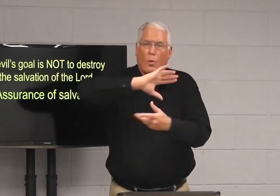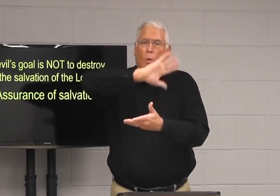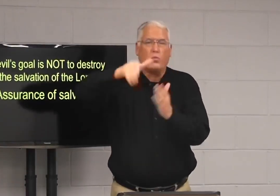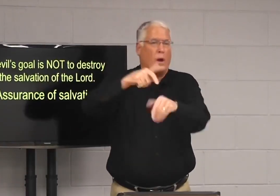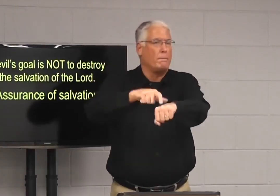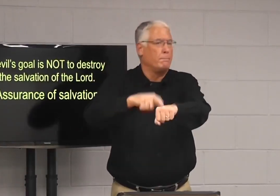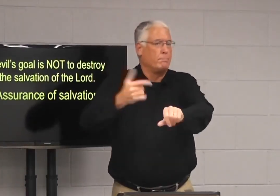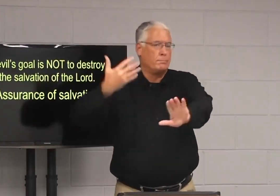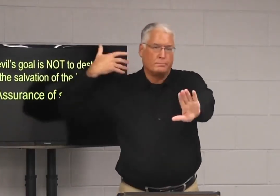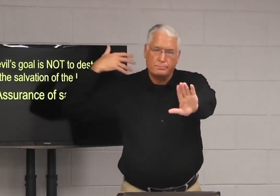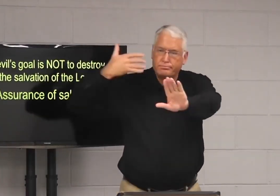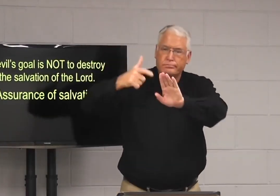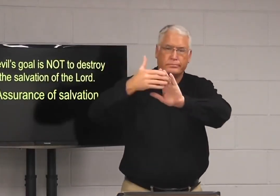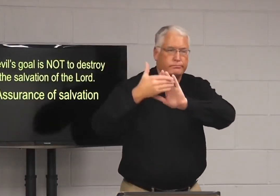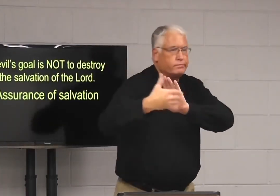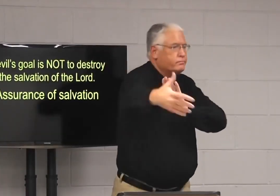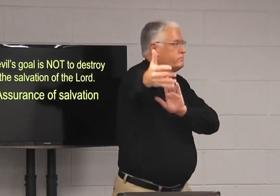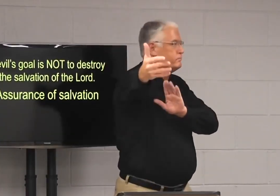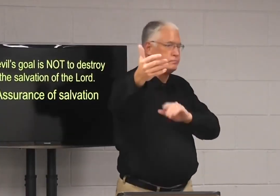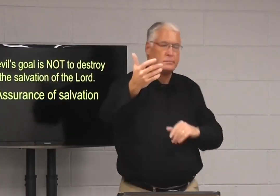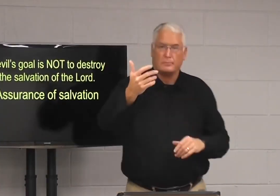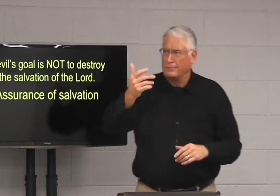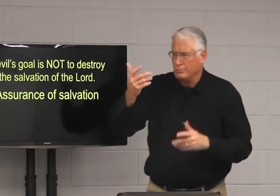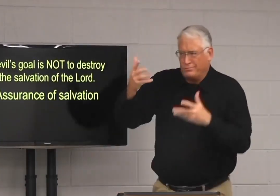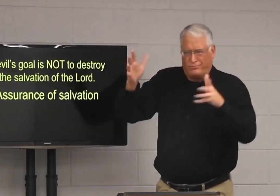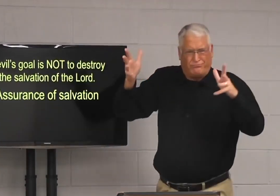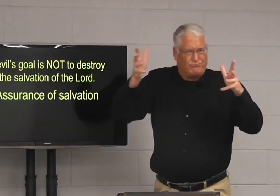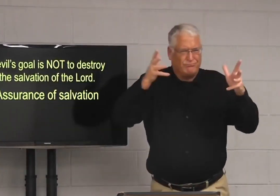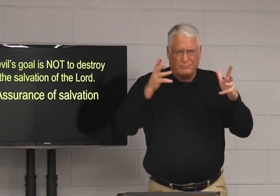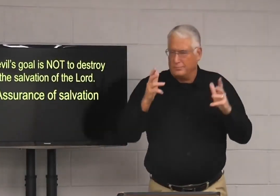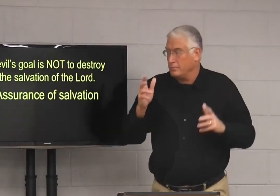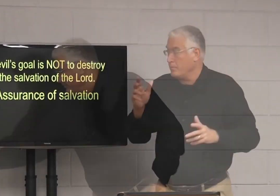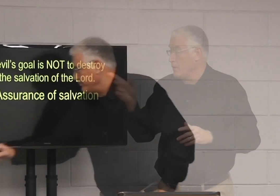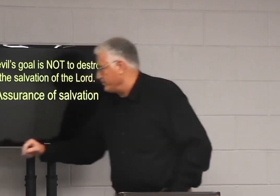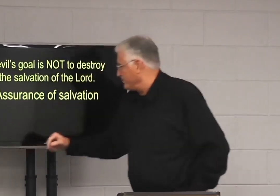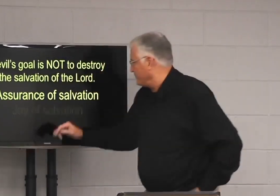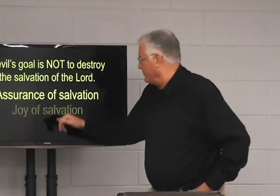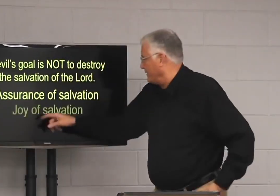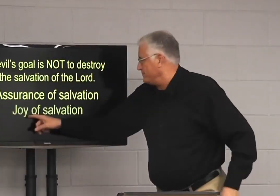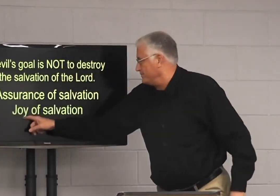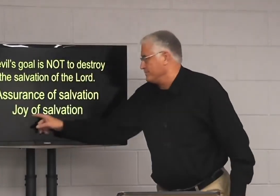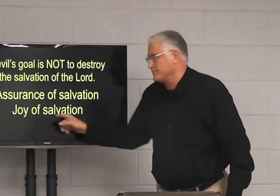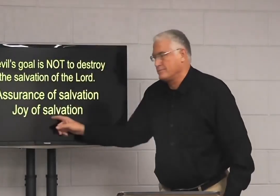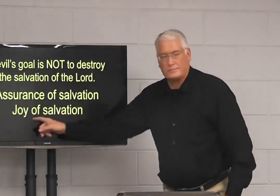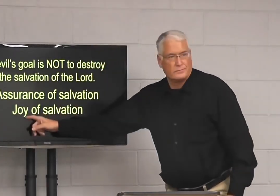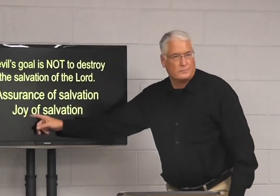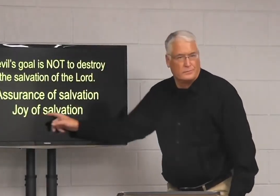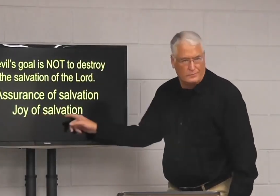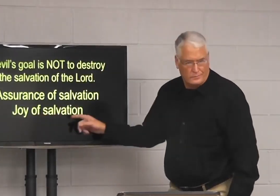the cross from eternity to eternity of our salvation.